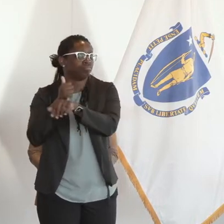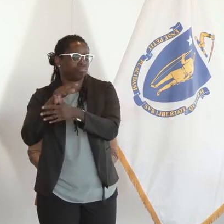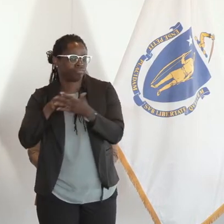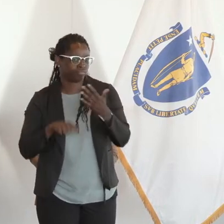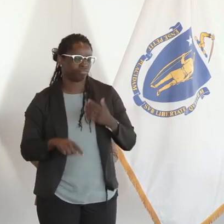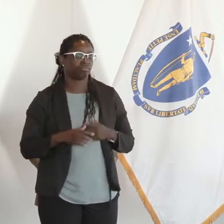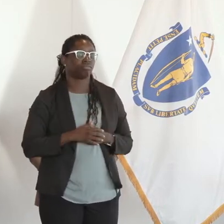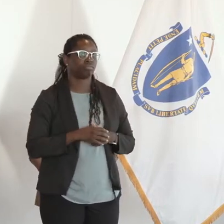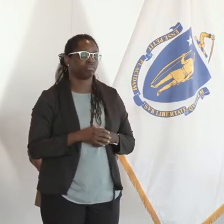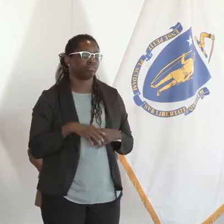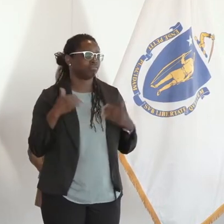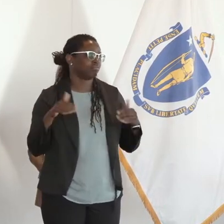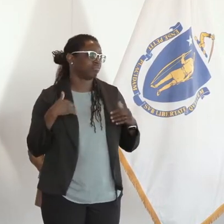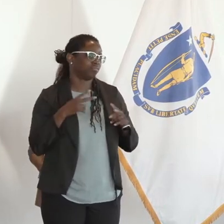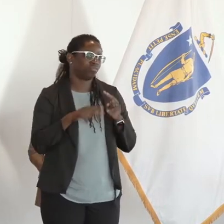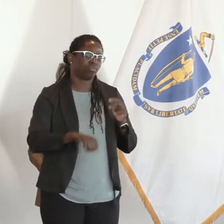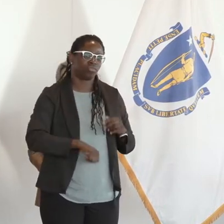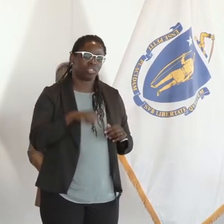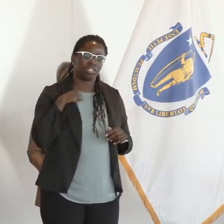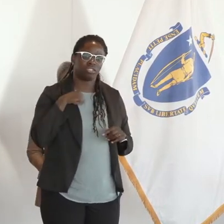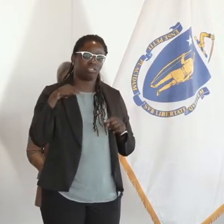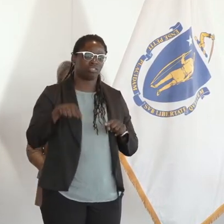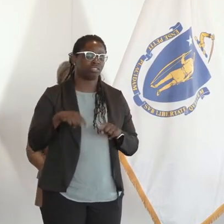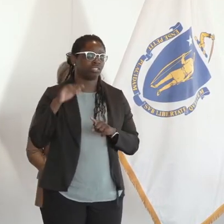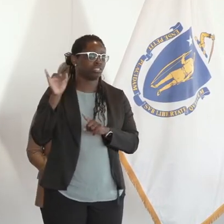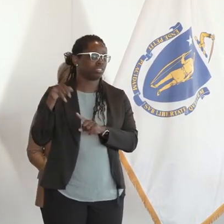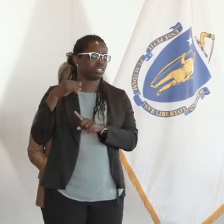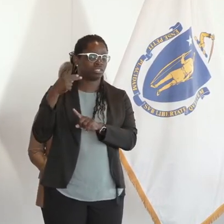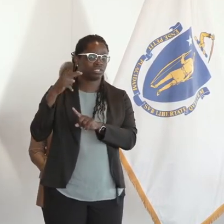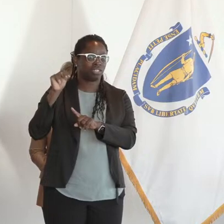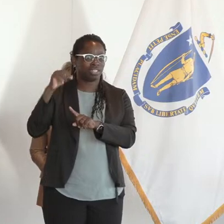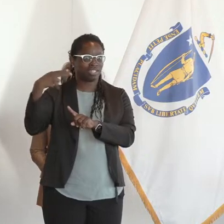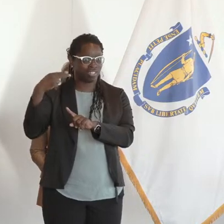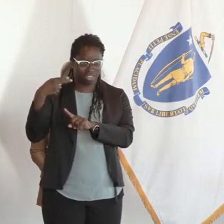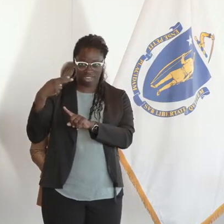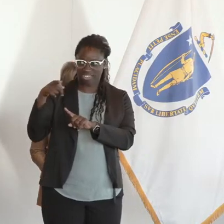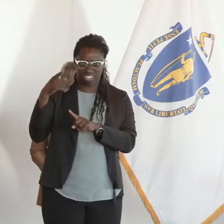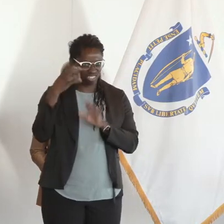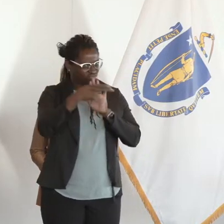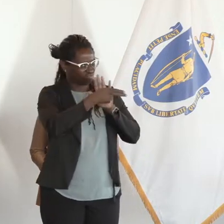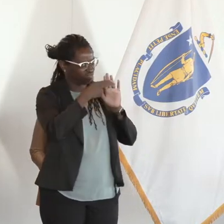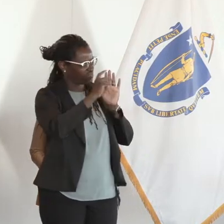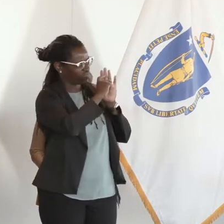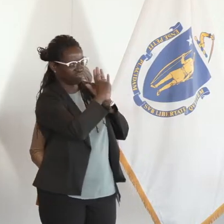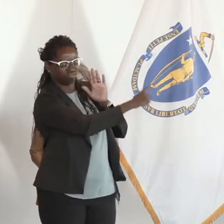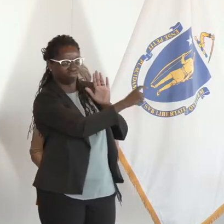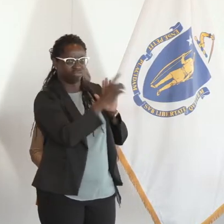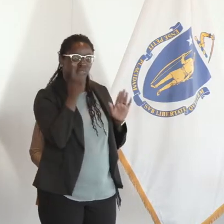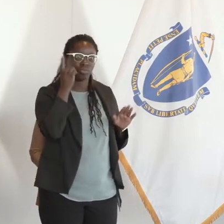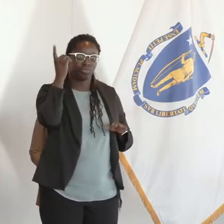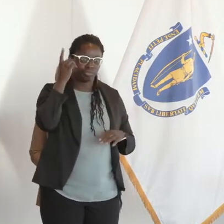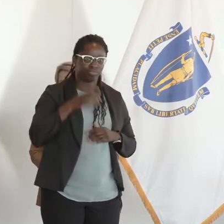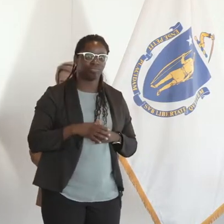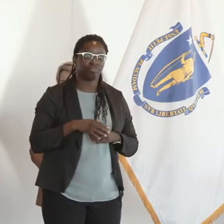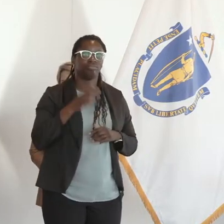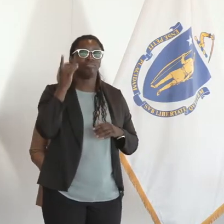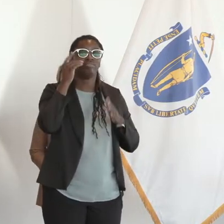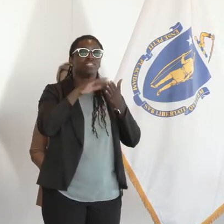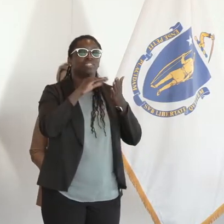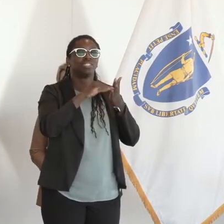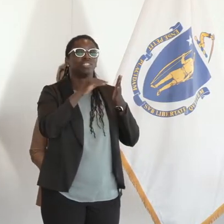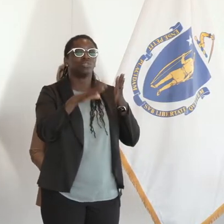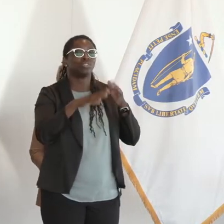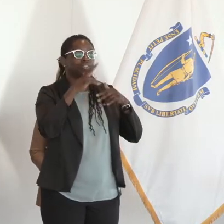to have John Hancock's name on the student village here at BU. And in these